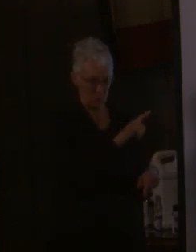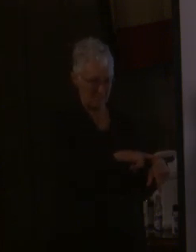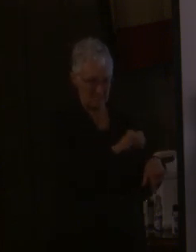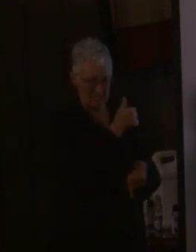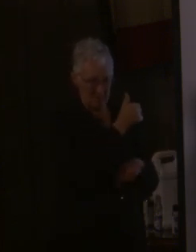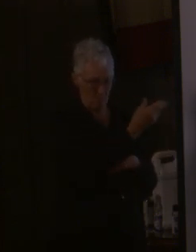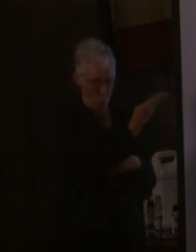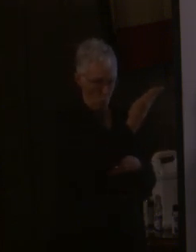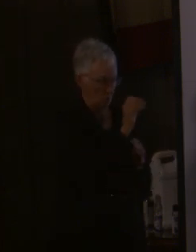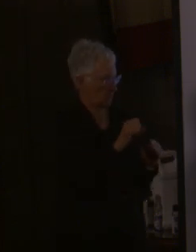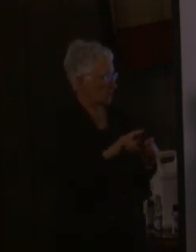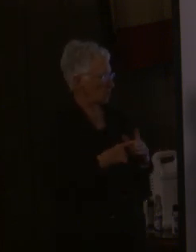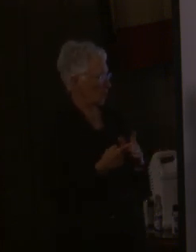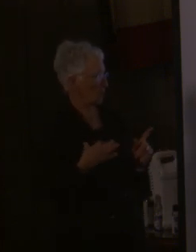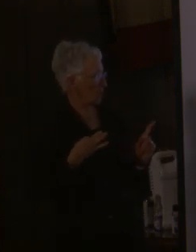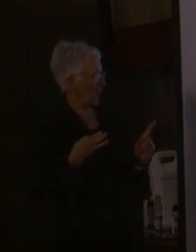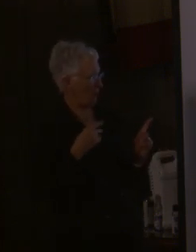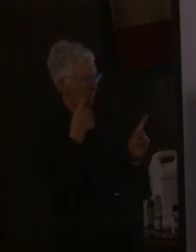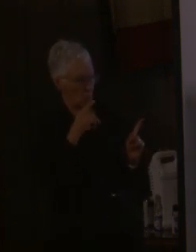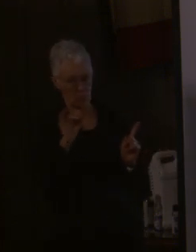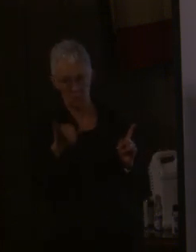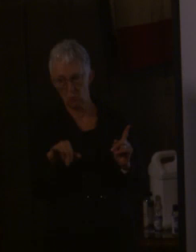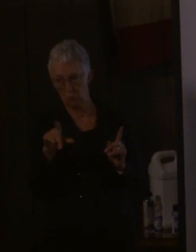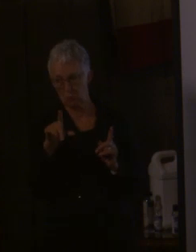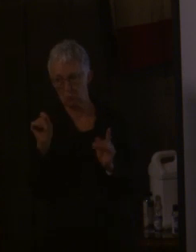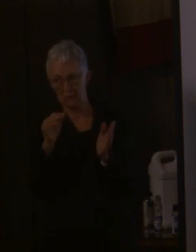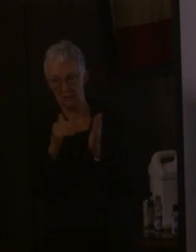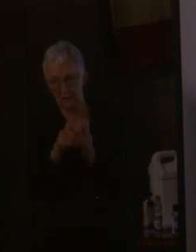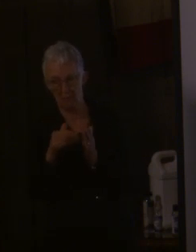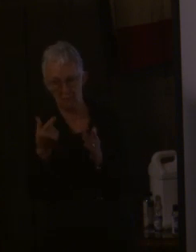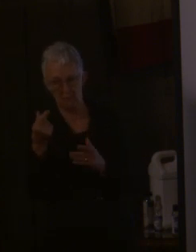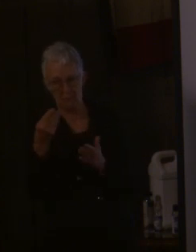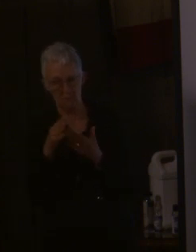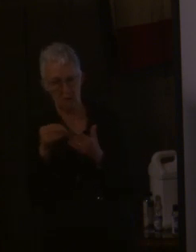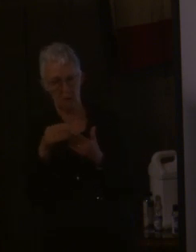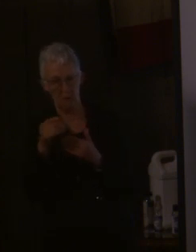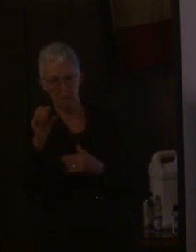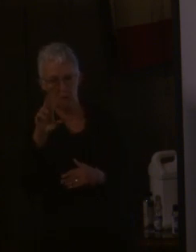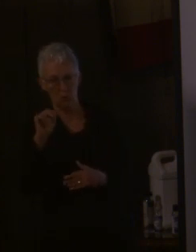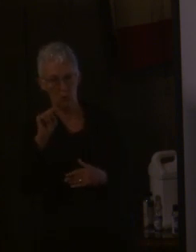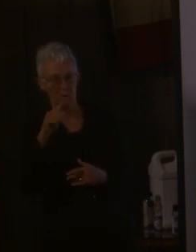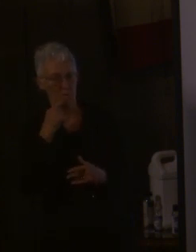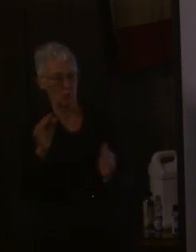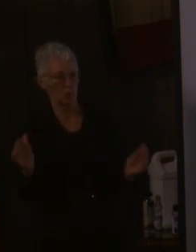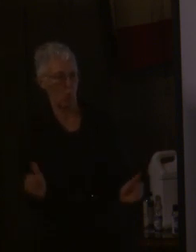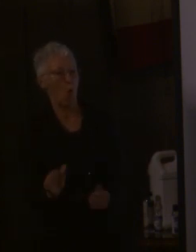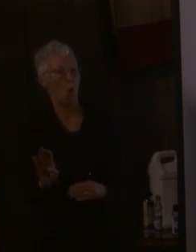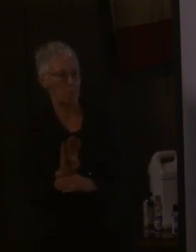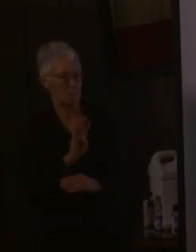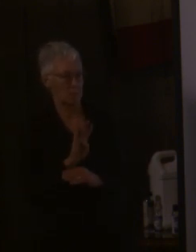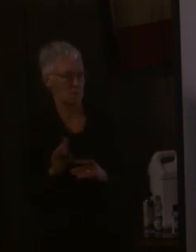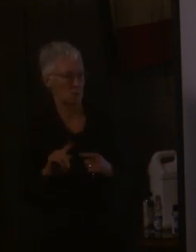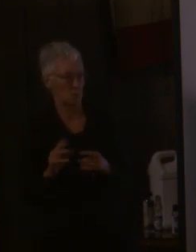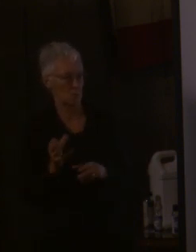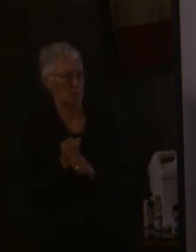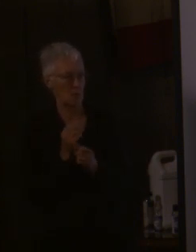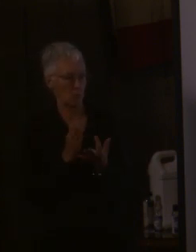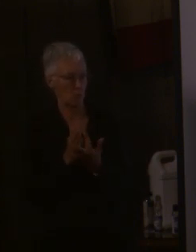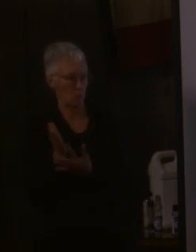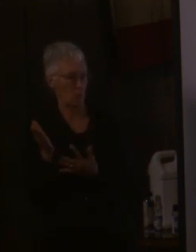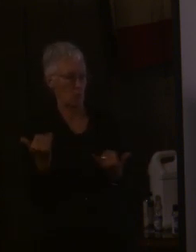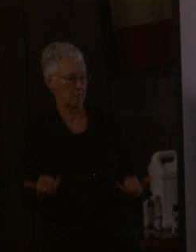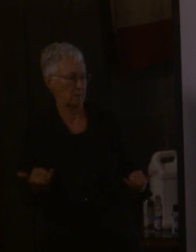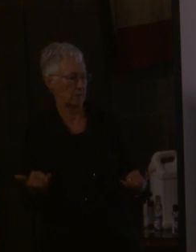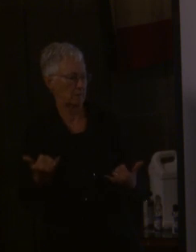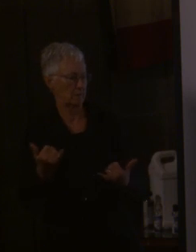for these $12,000 grants for small businesses to be able to help get them through this pandemic. So